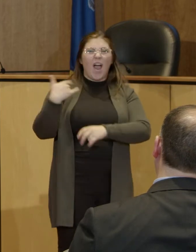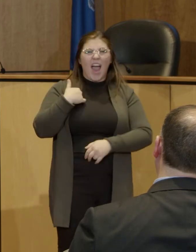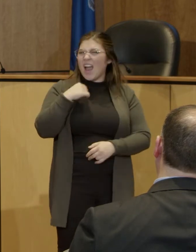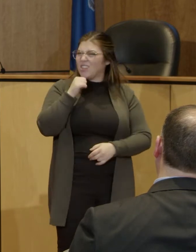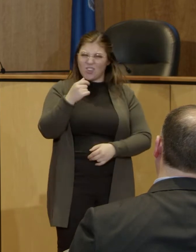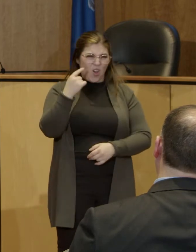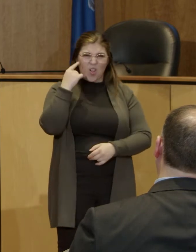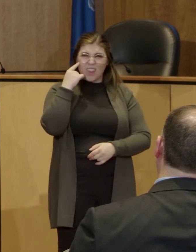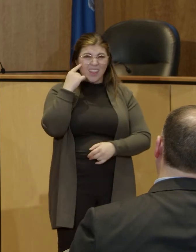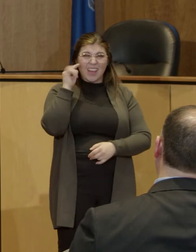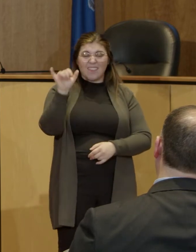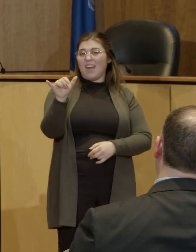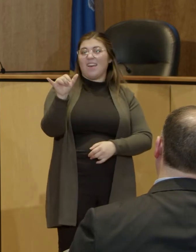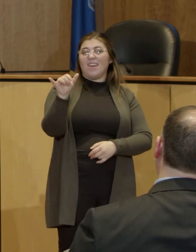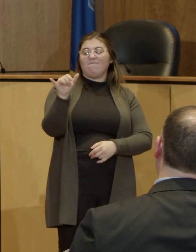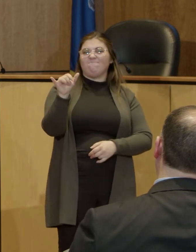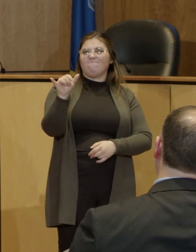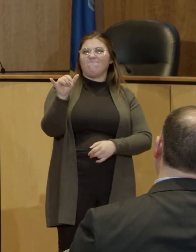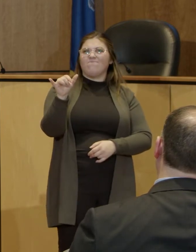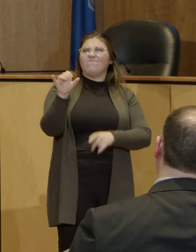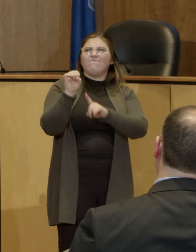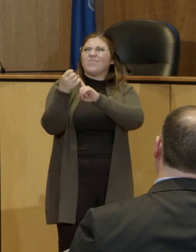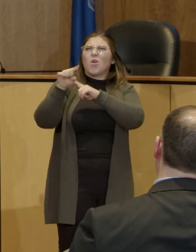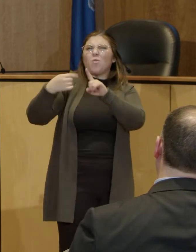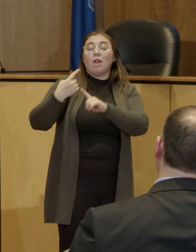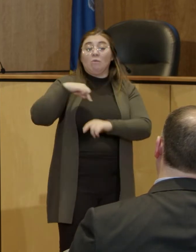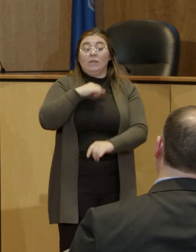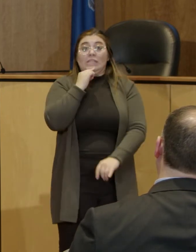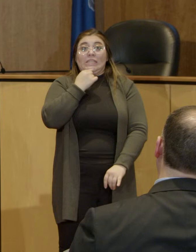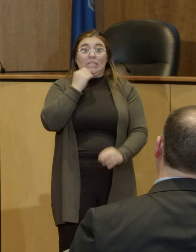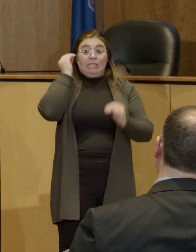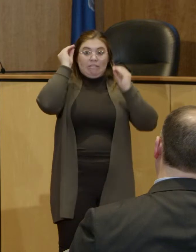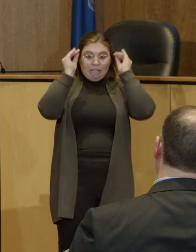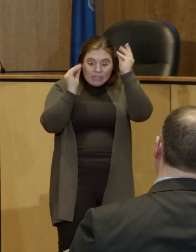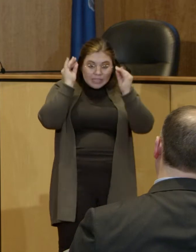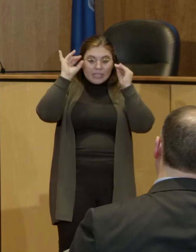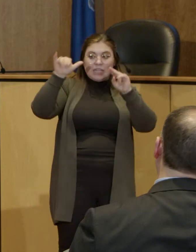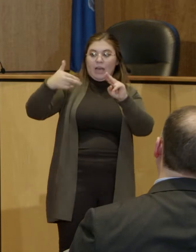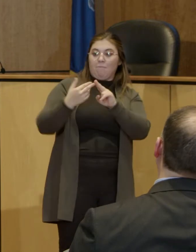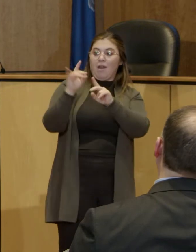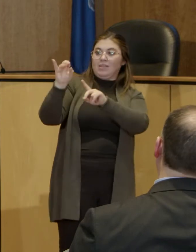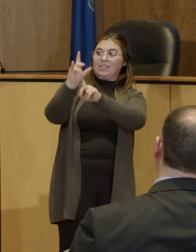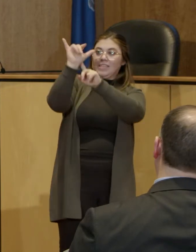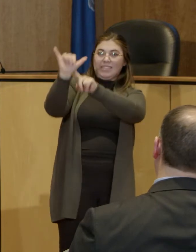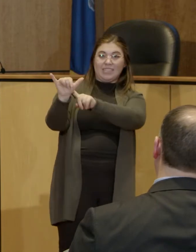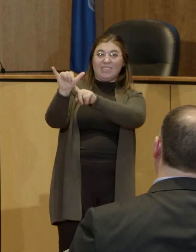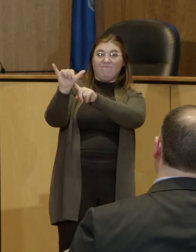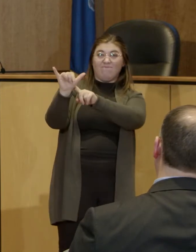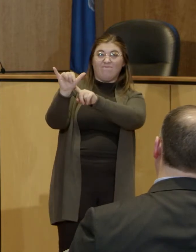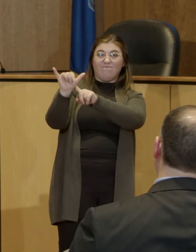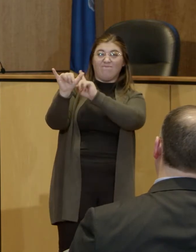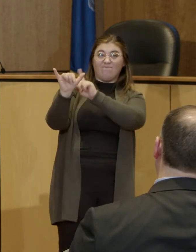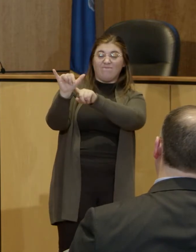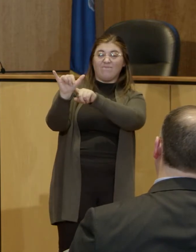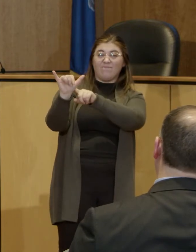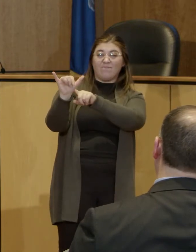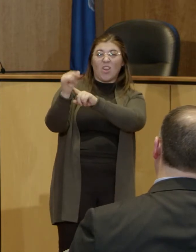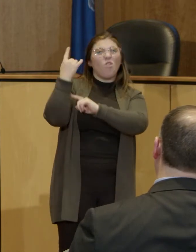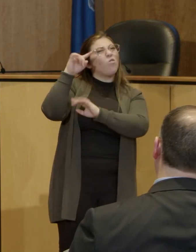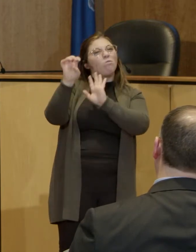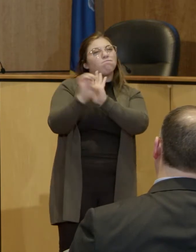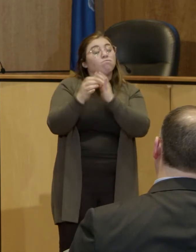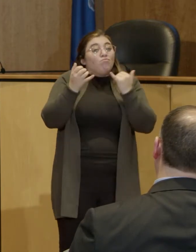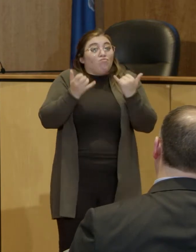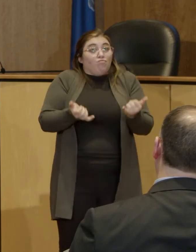it's it's the case when we're seriously thinking about the concept of dignity, though. For instance,